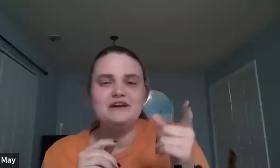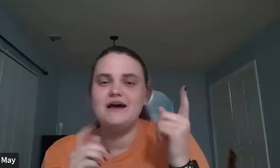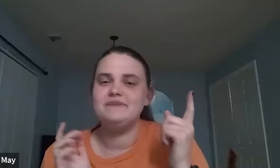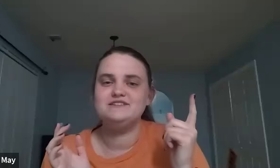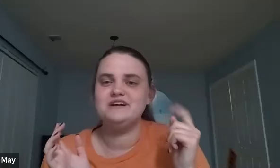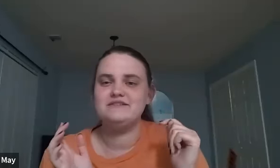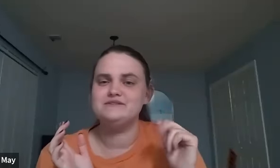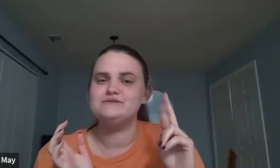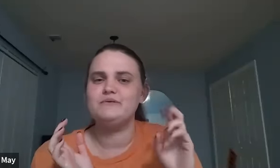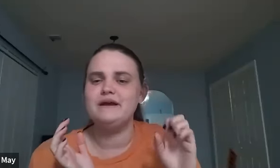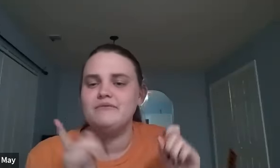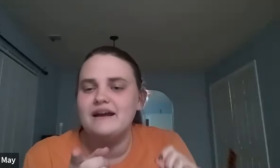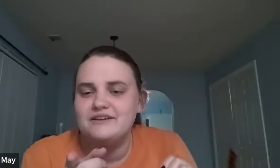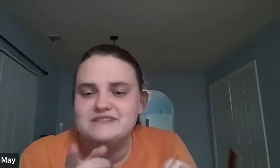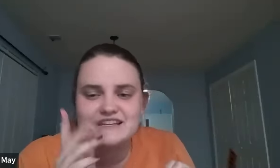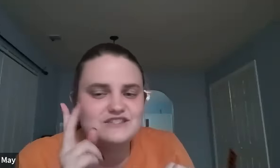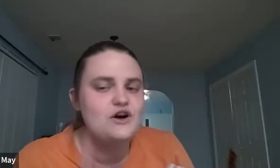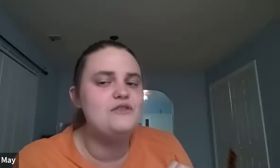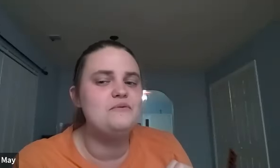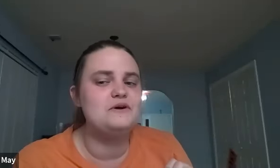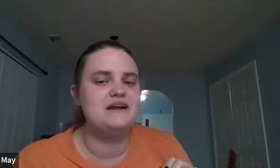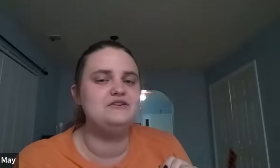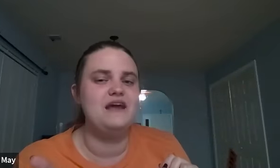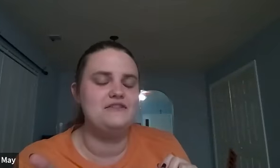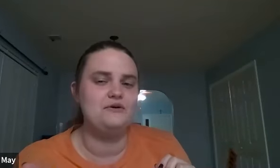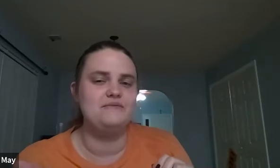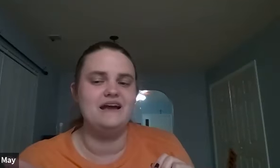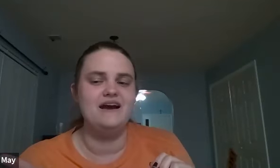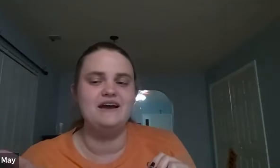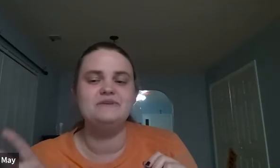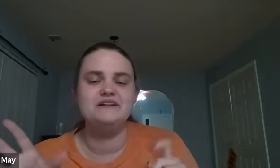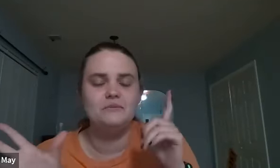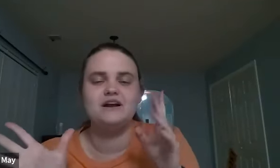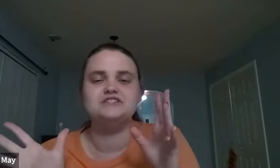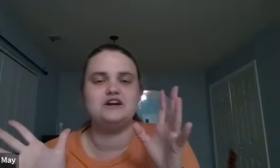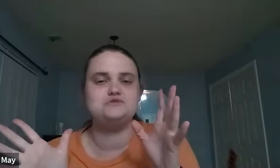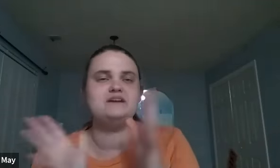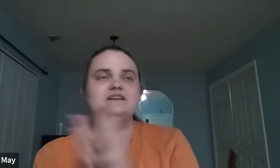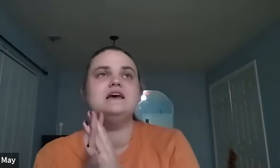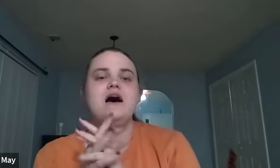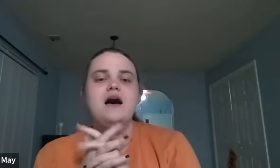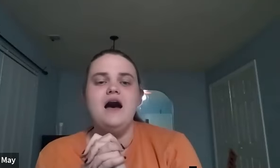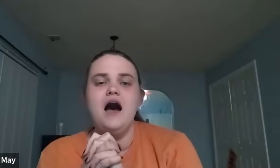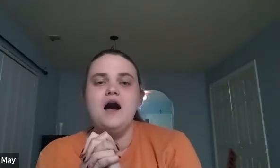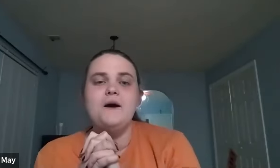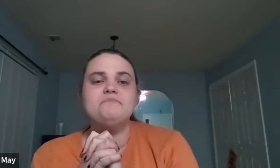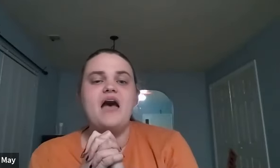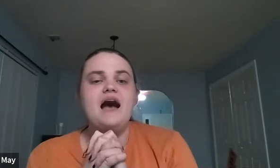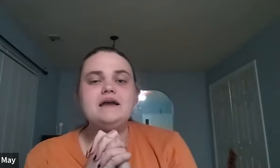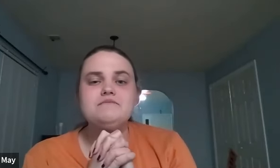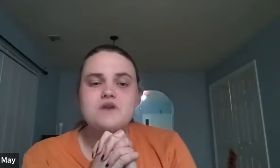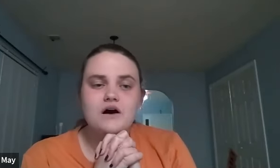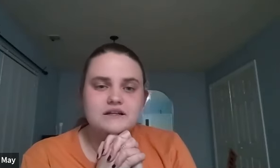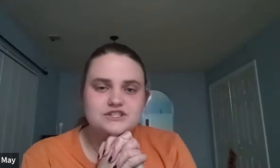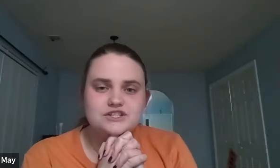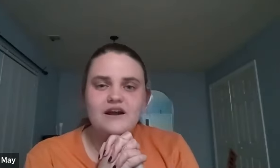that makes so much, because I was like, wait, raccoons. I saw the word raccoon out of the corner of my eye. Oh my gosh, trash bandit. I am not sure